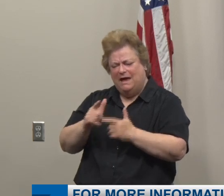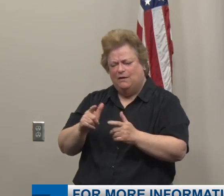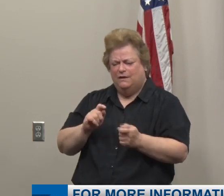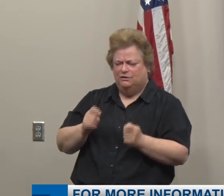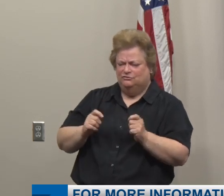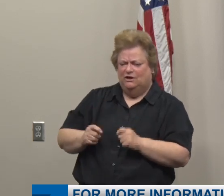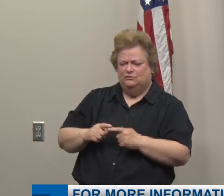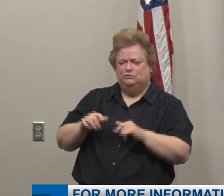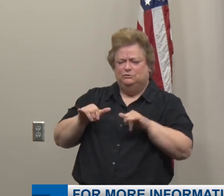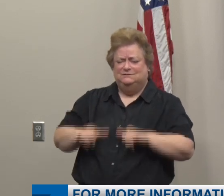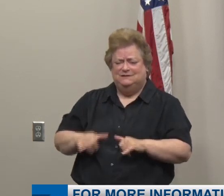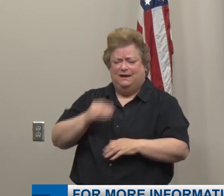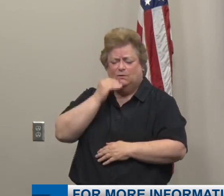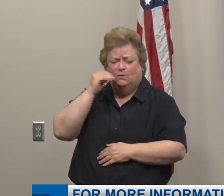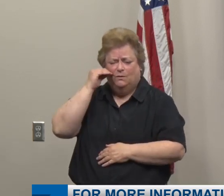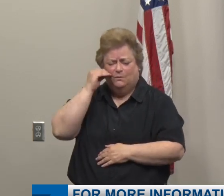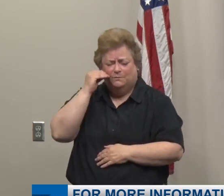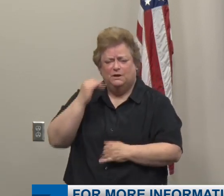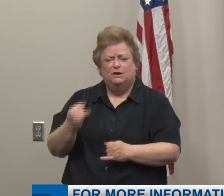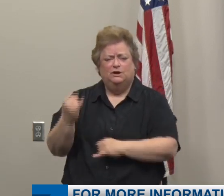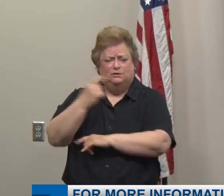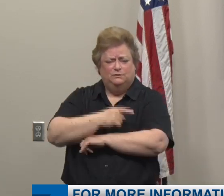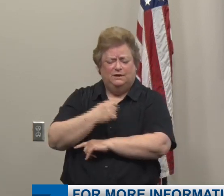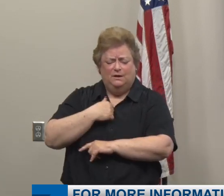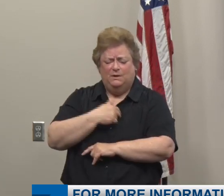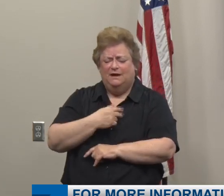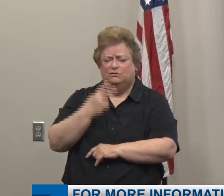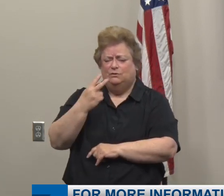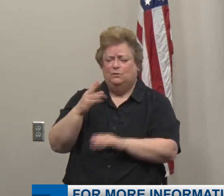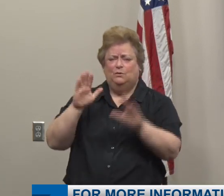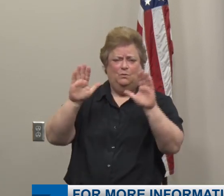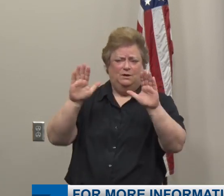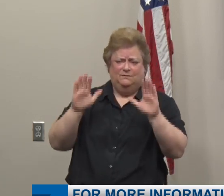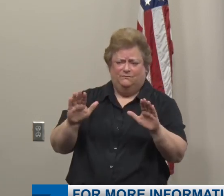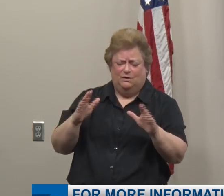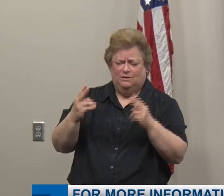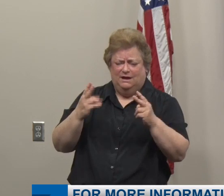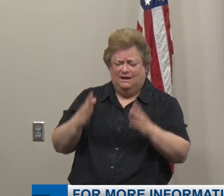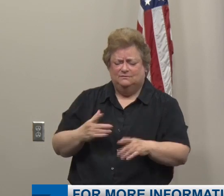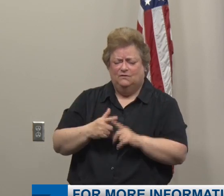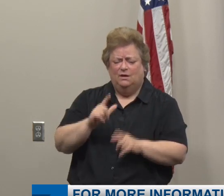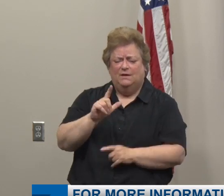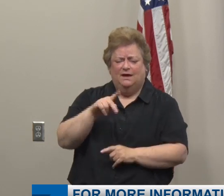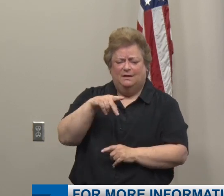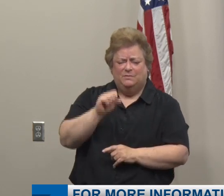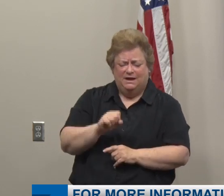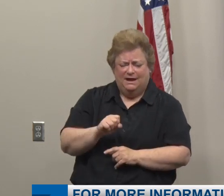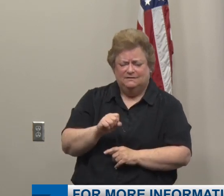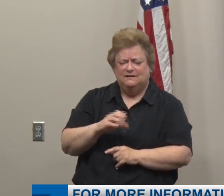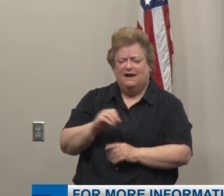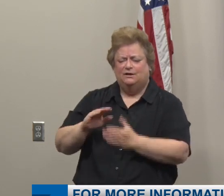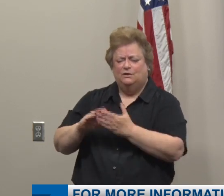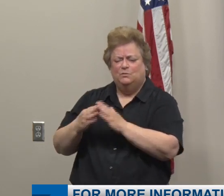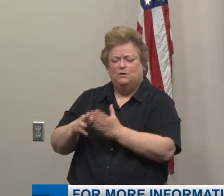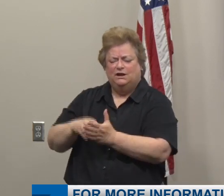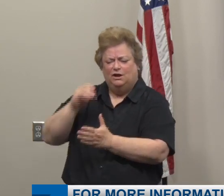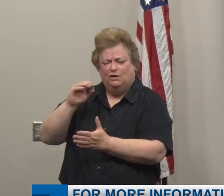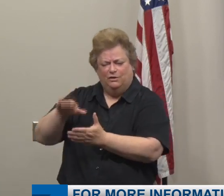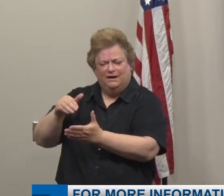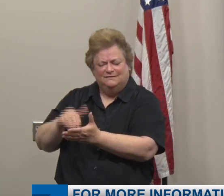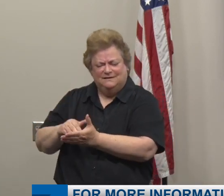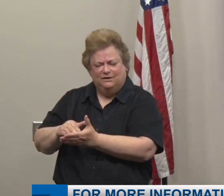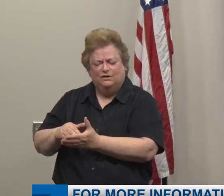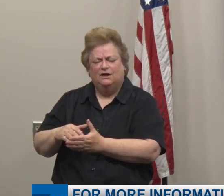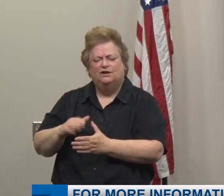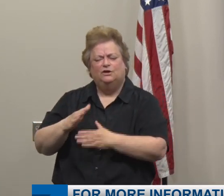at home today as I mentioned we have two incredible guests from Lincoln Public Schools and our Community Learning Center's who are going to share information